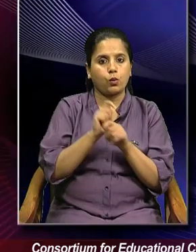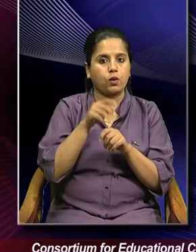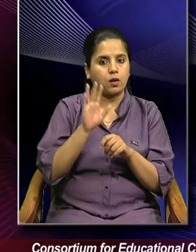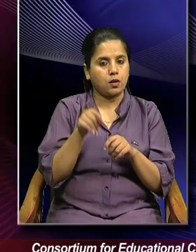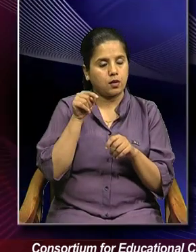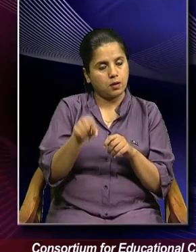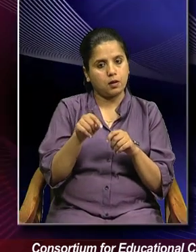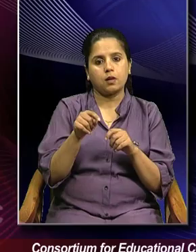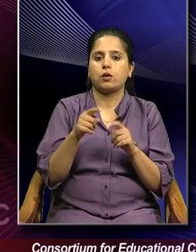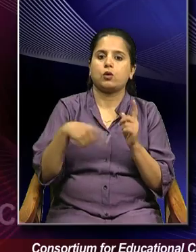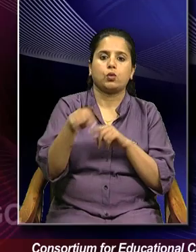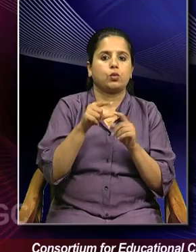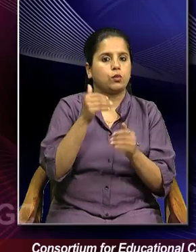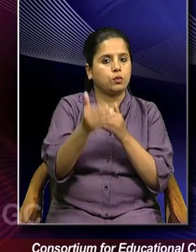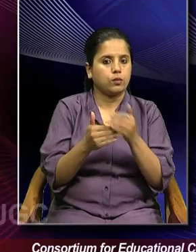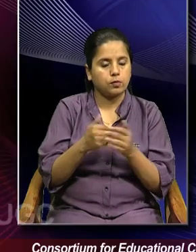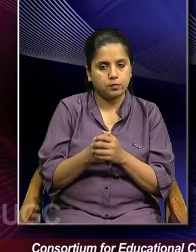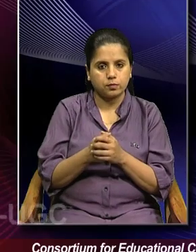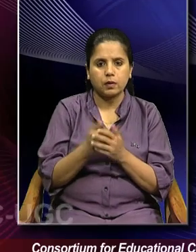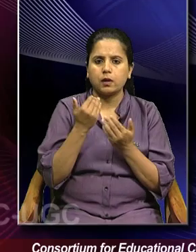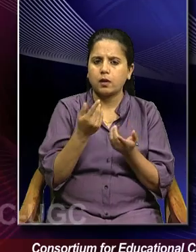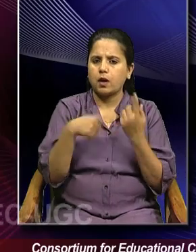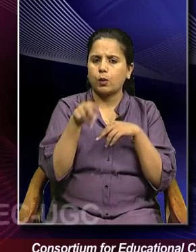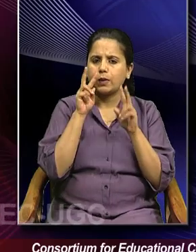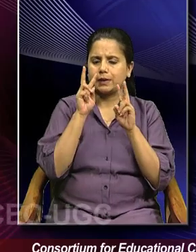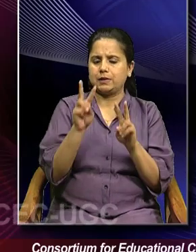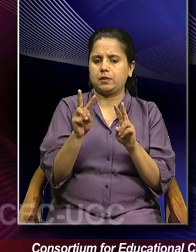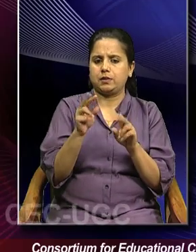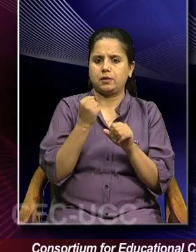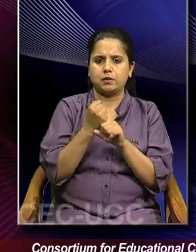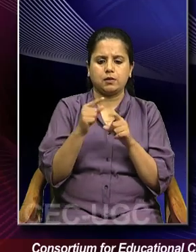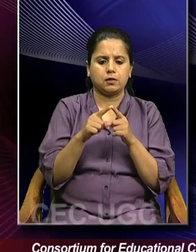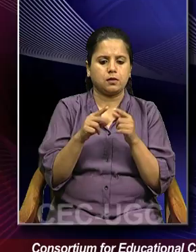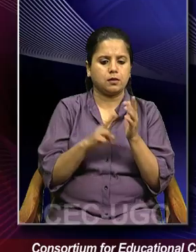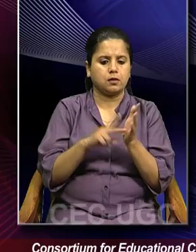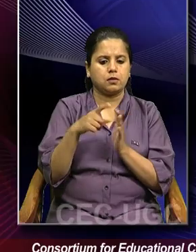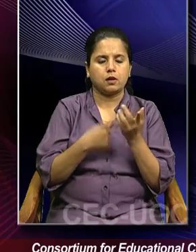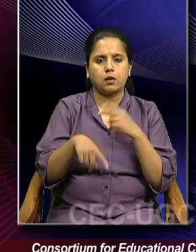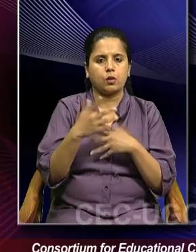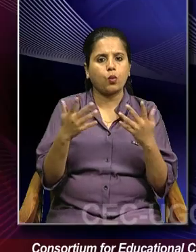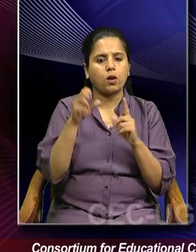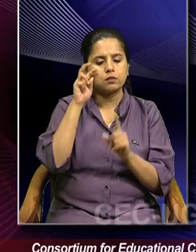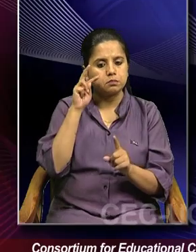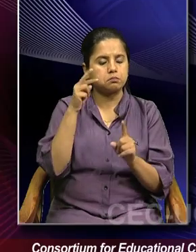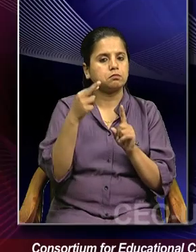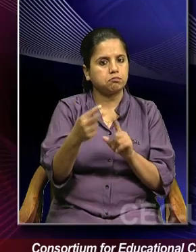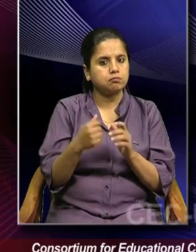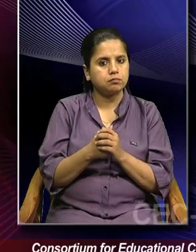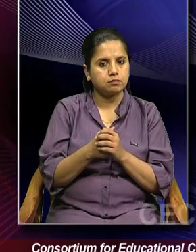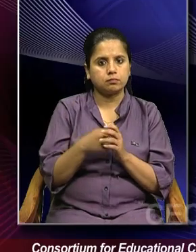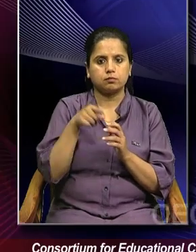Croft. Now, let us look at gender equality through the perspective